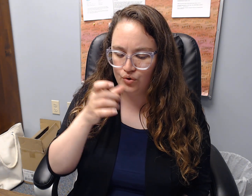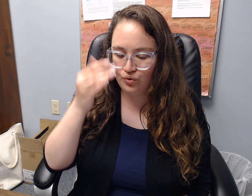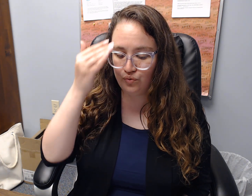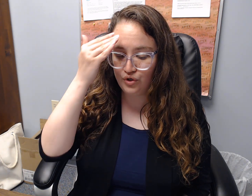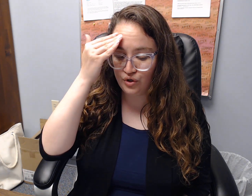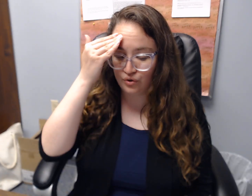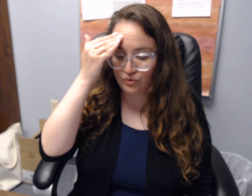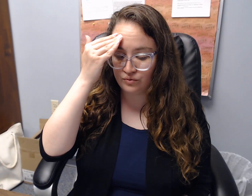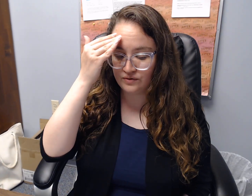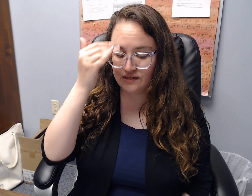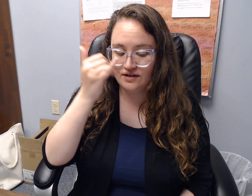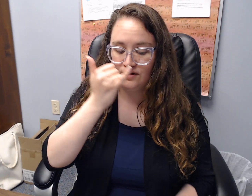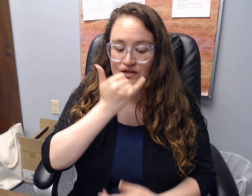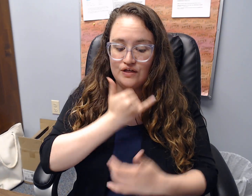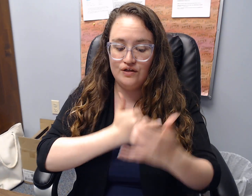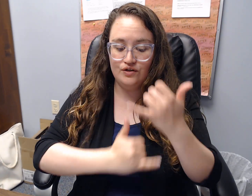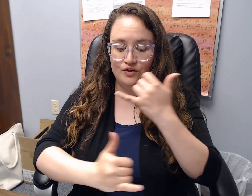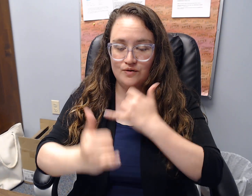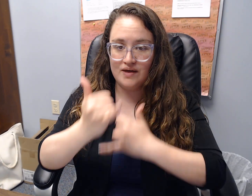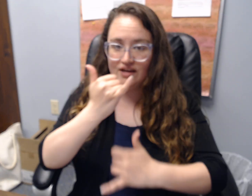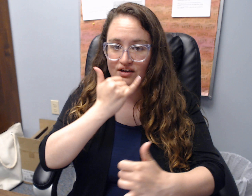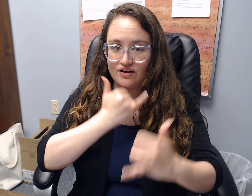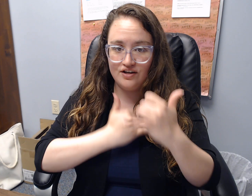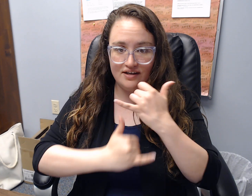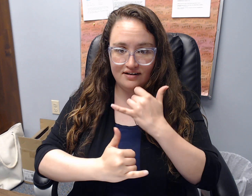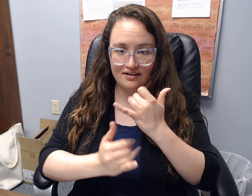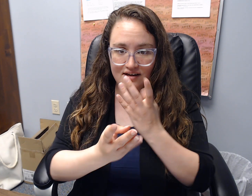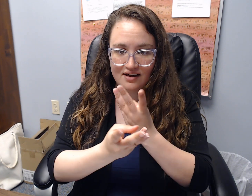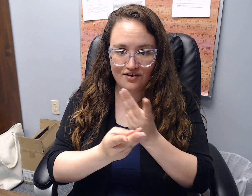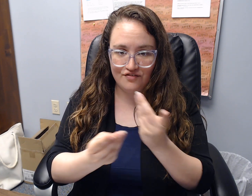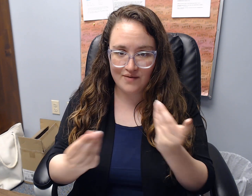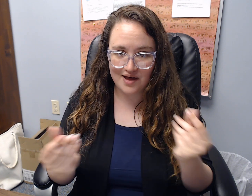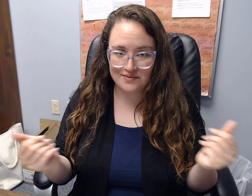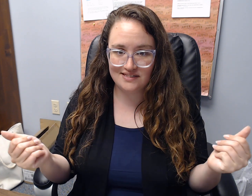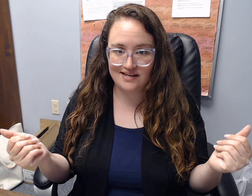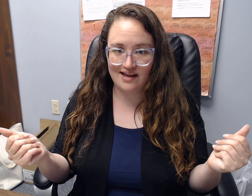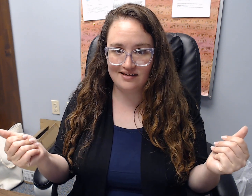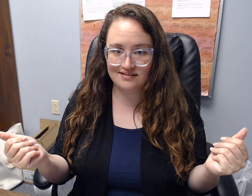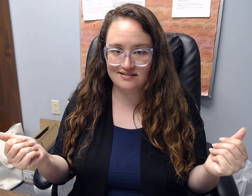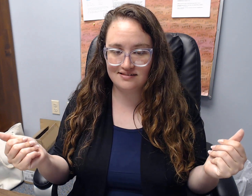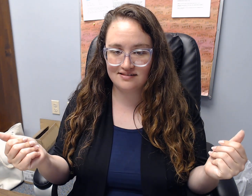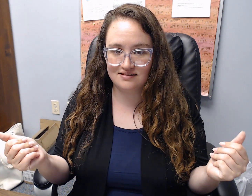Who knew you'd make good of my mistakes?